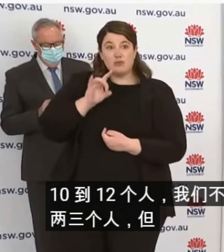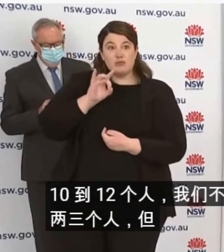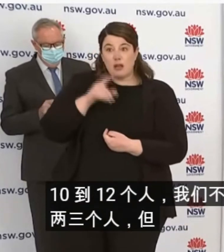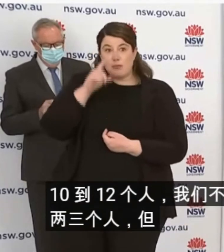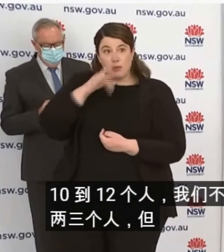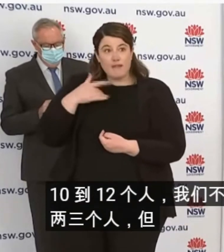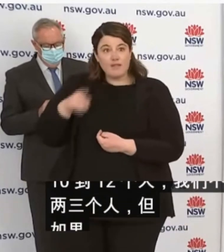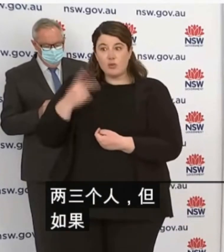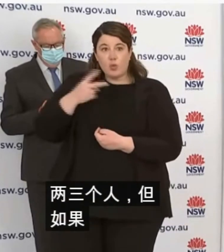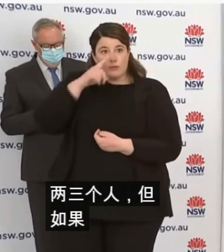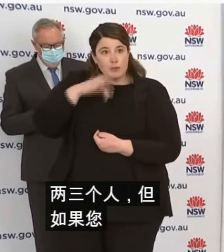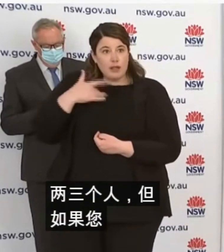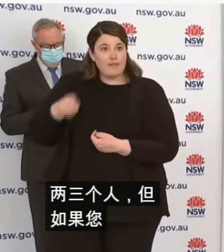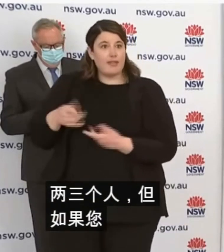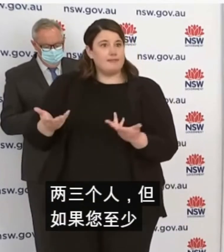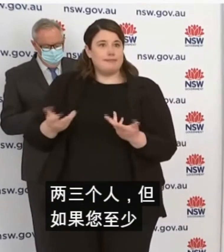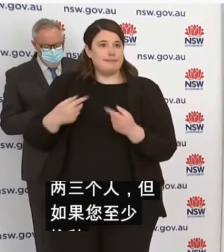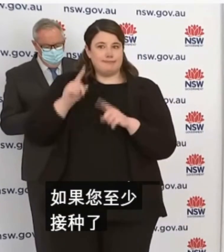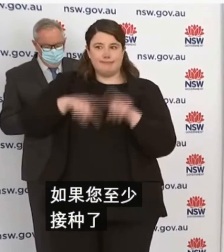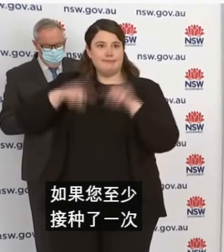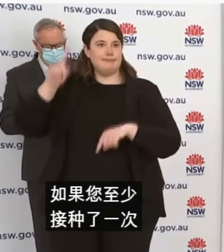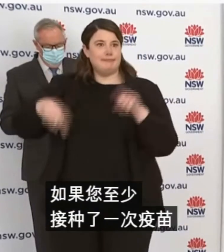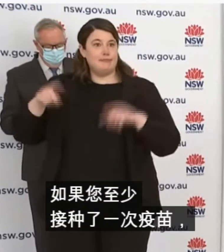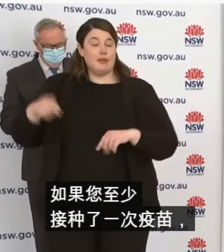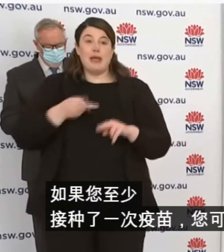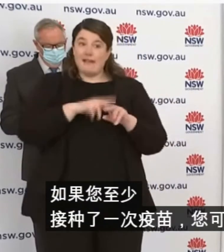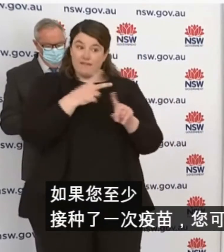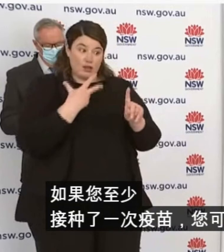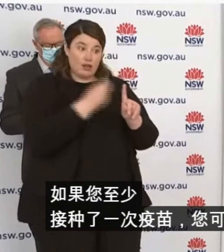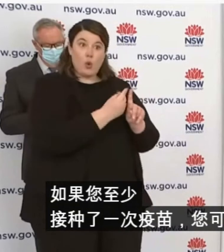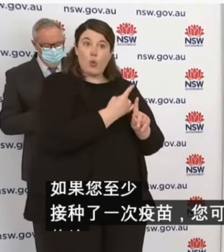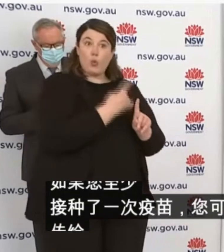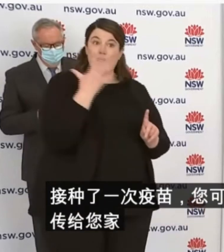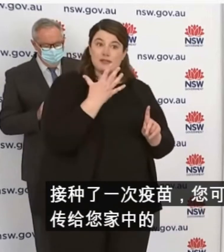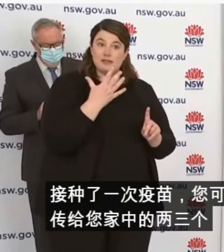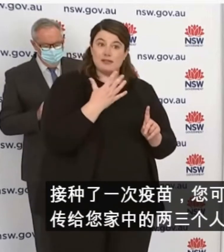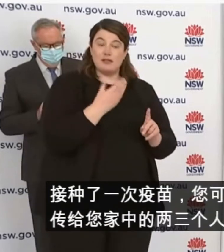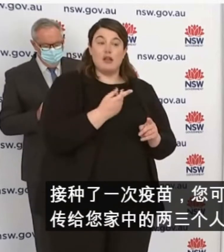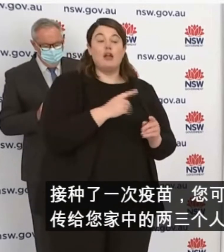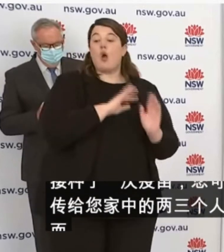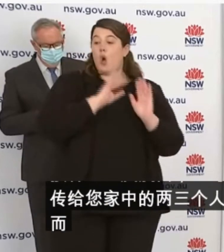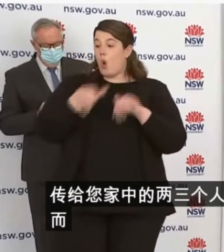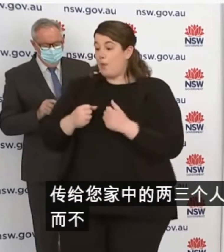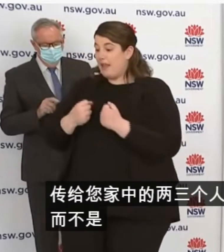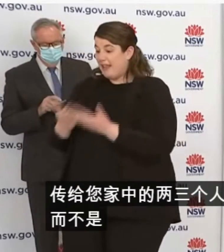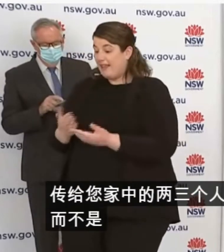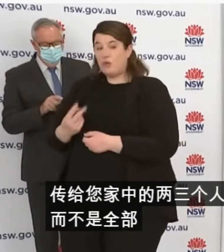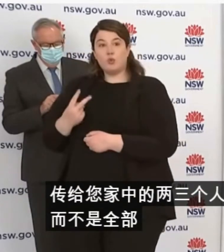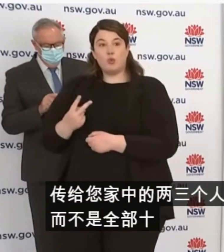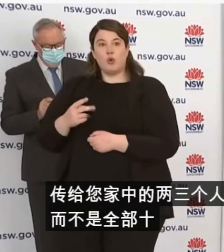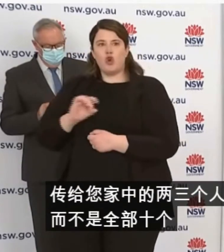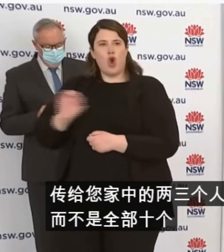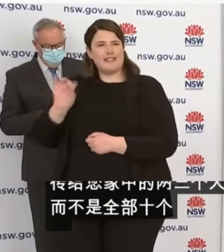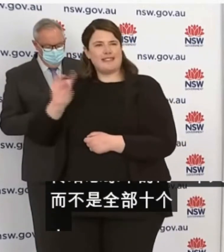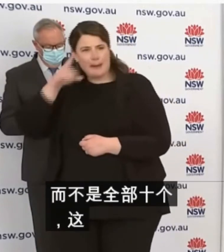3 people. But if you're vaccinated, at least even with the 1 jab, you might pass it on to 2 or 3 in your household instead of all 10.